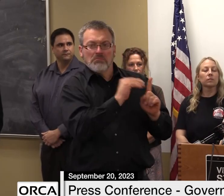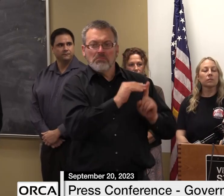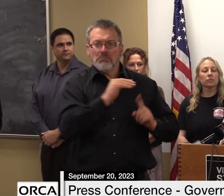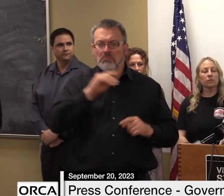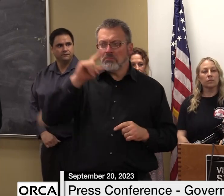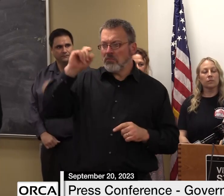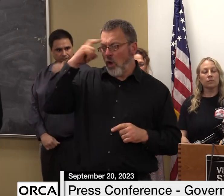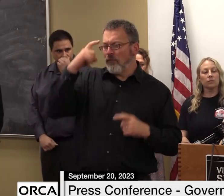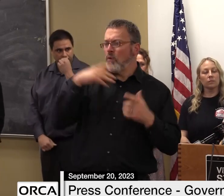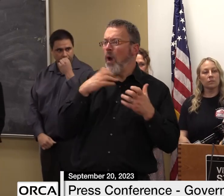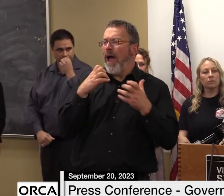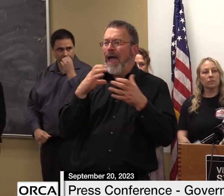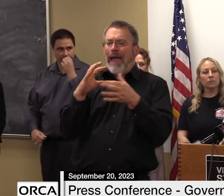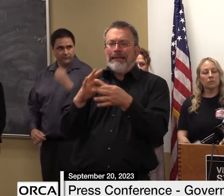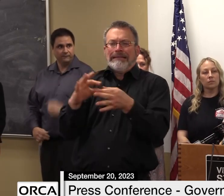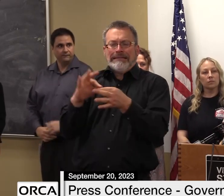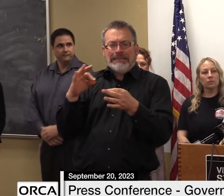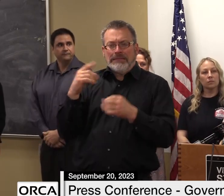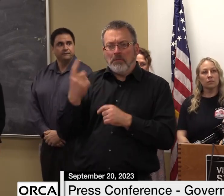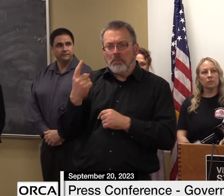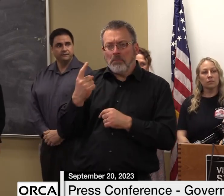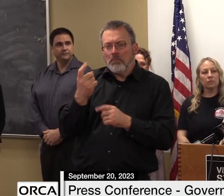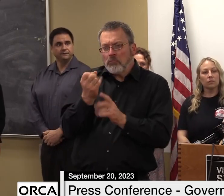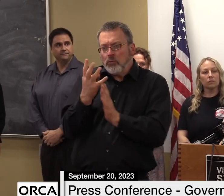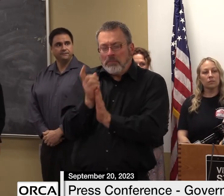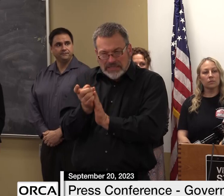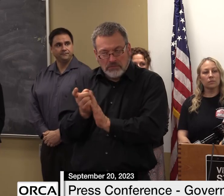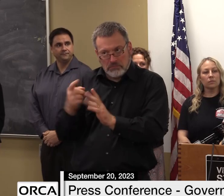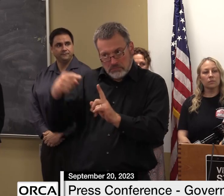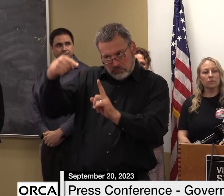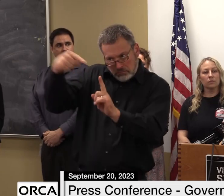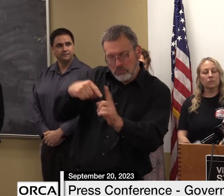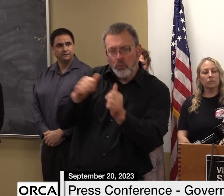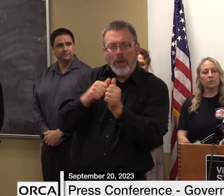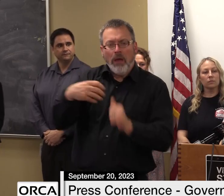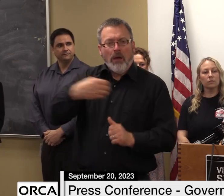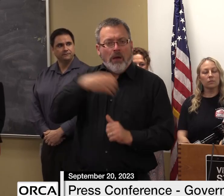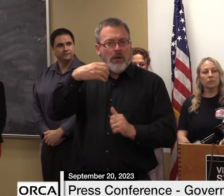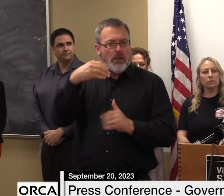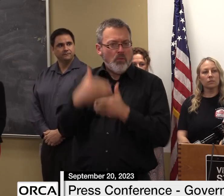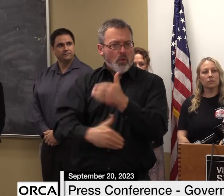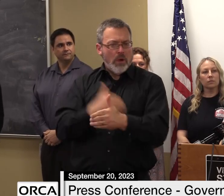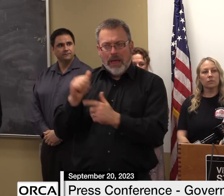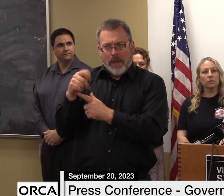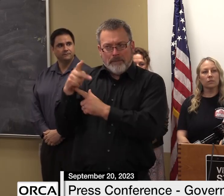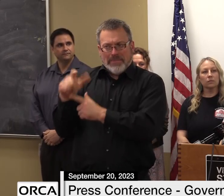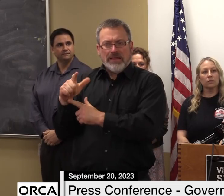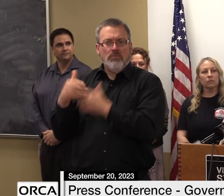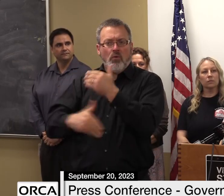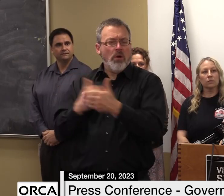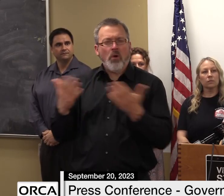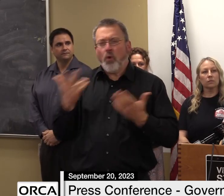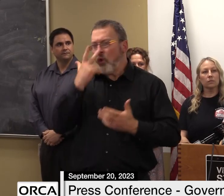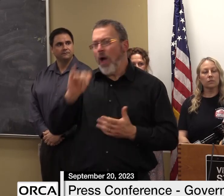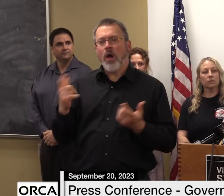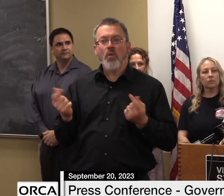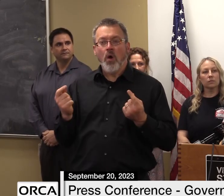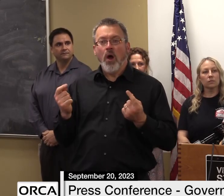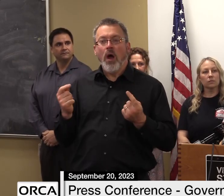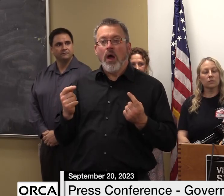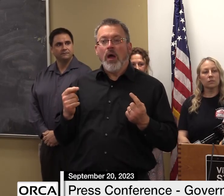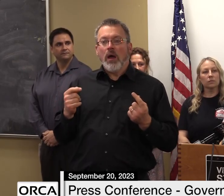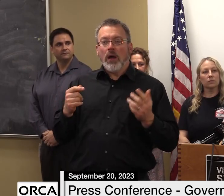talk about the appeals process. And I'm not going to read from my speech at all. I'm going to speak to you as my fellow